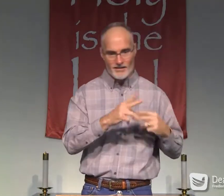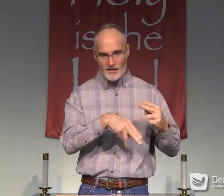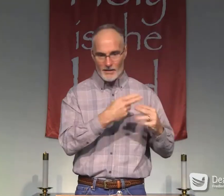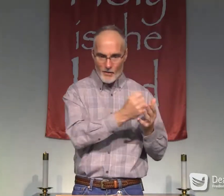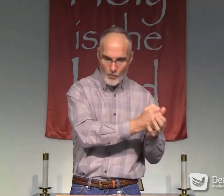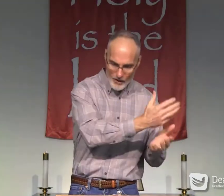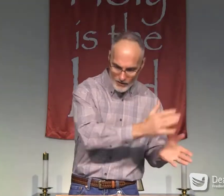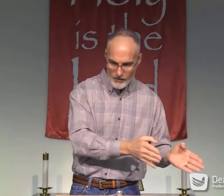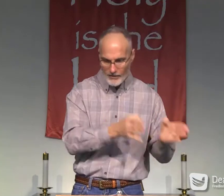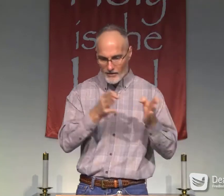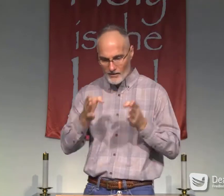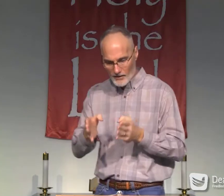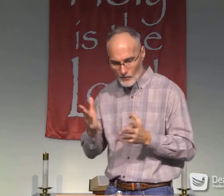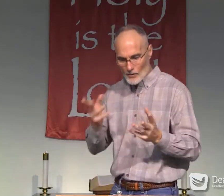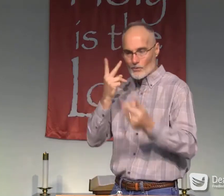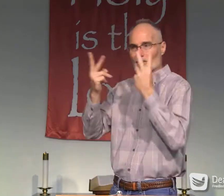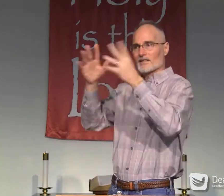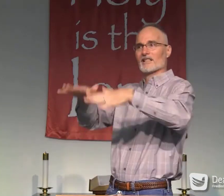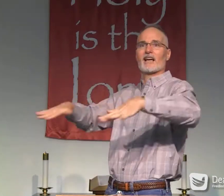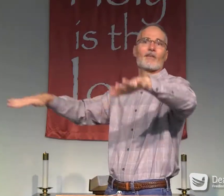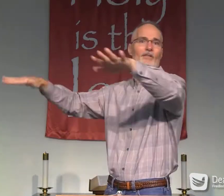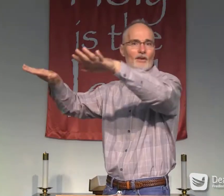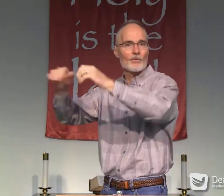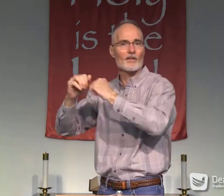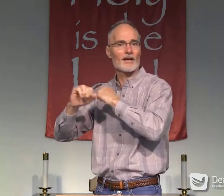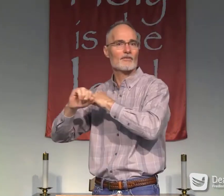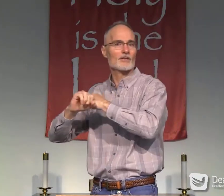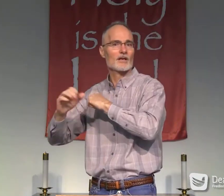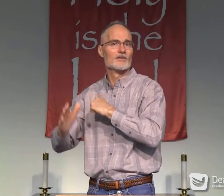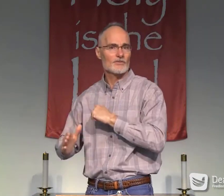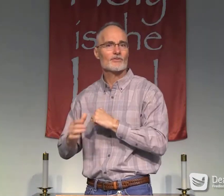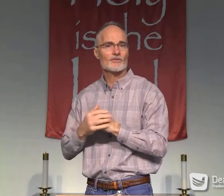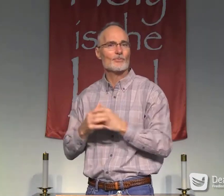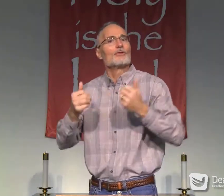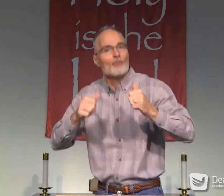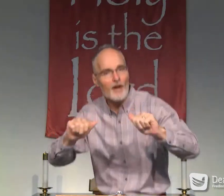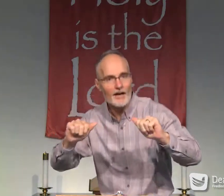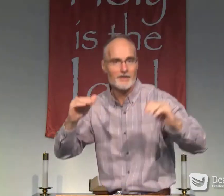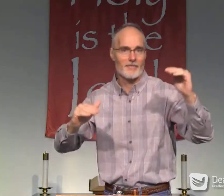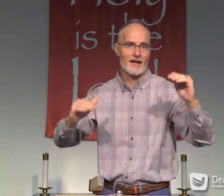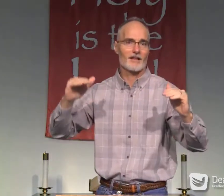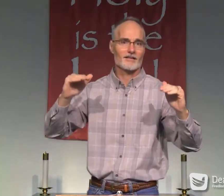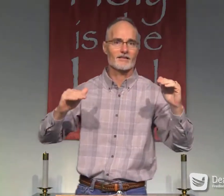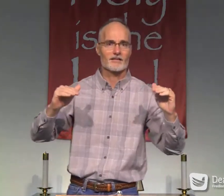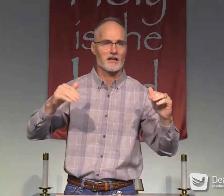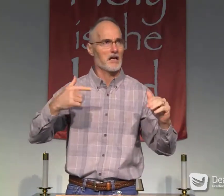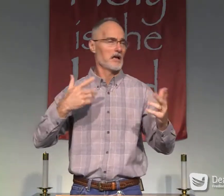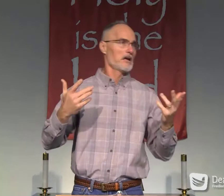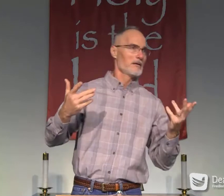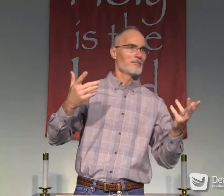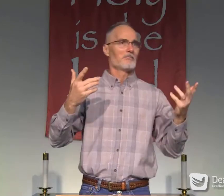balance what the Bible teaches about wealth, and then balance that with what we see out there in